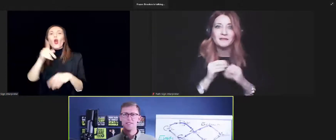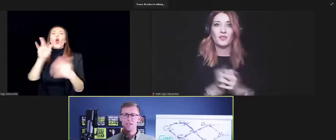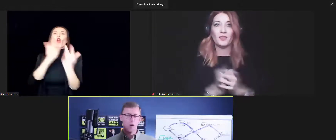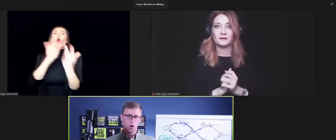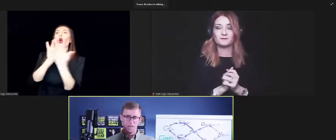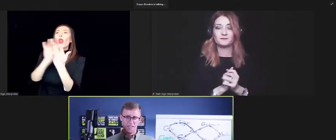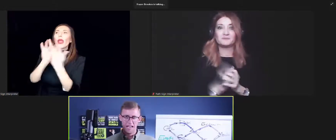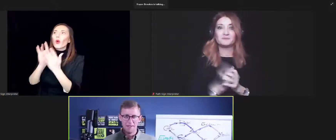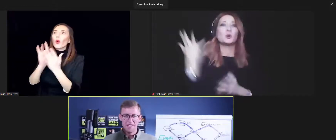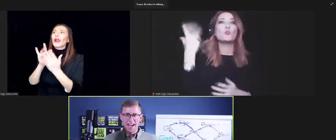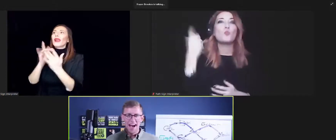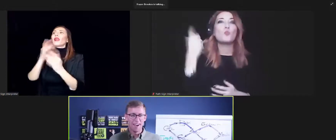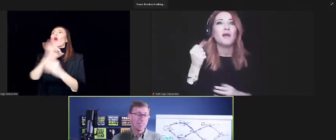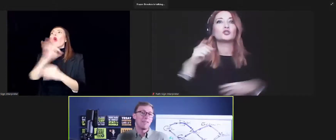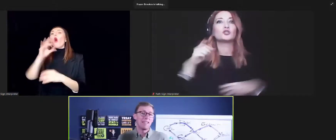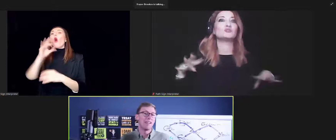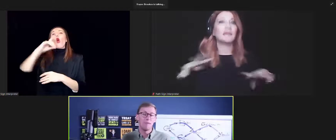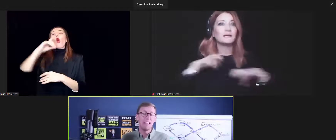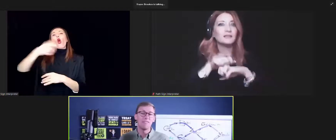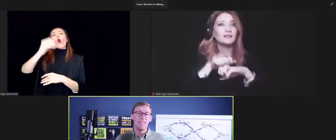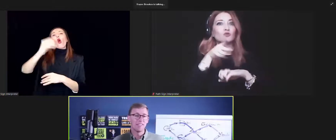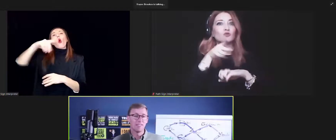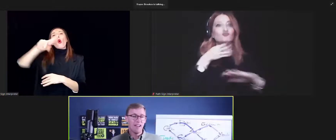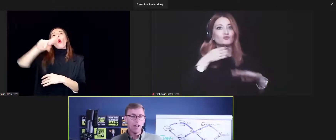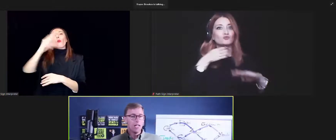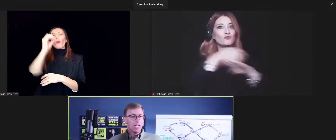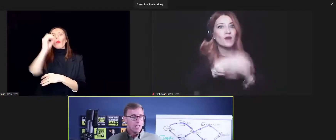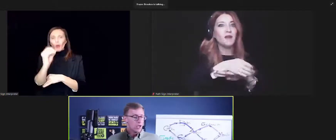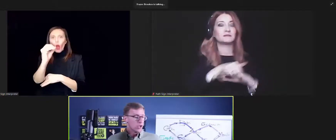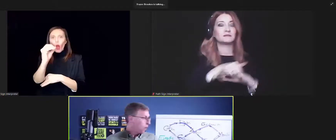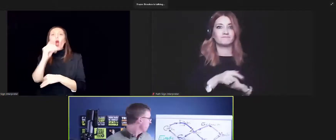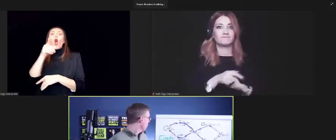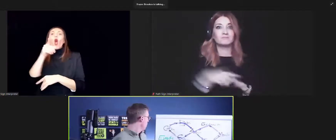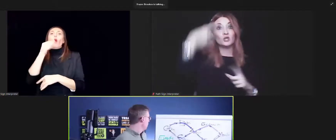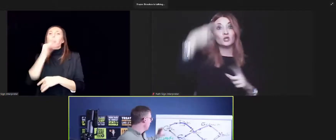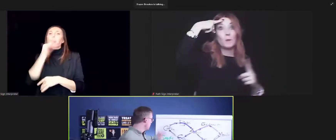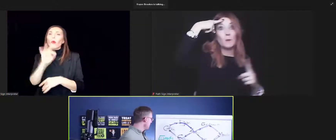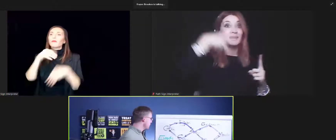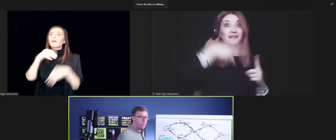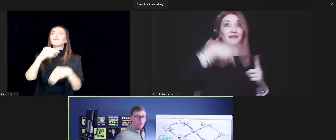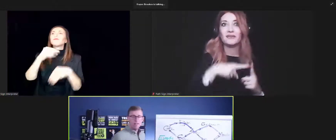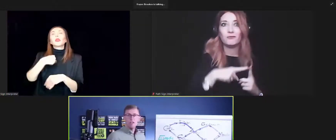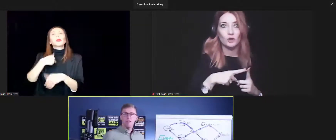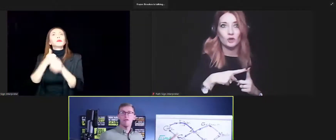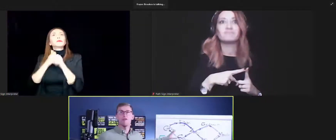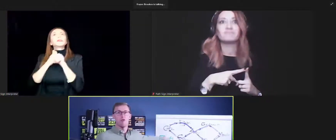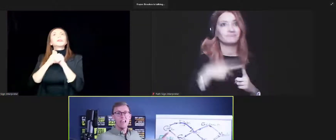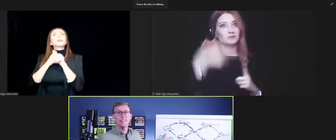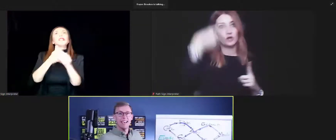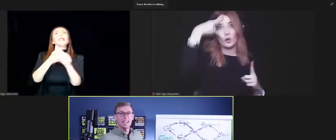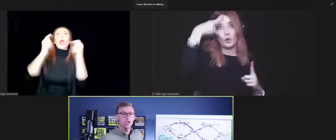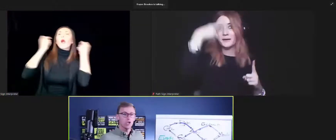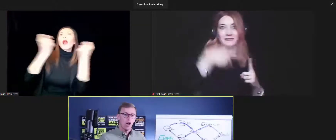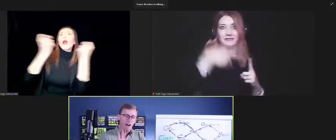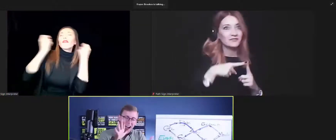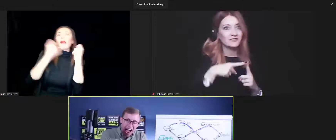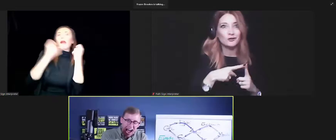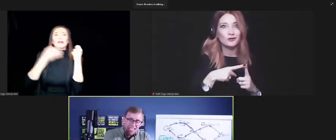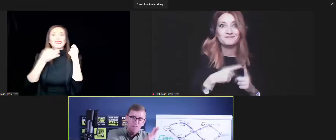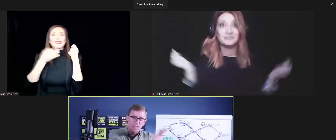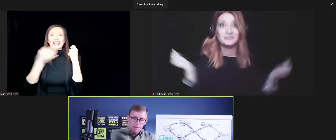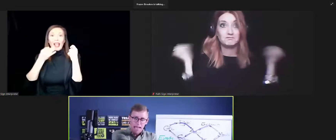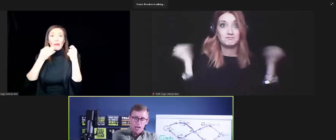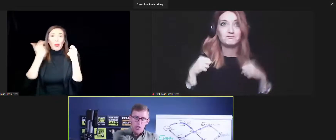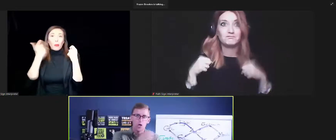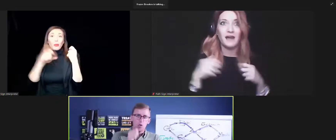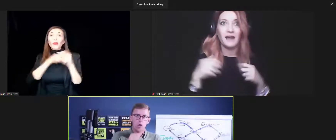event all the time because I believe in it. I think it's a great event. So these are three things that are